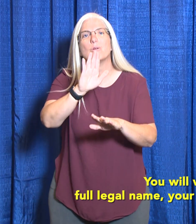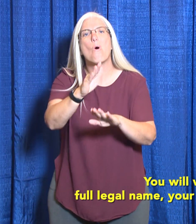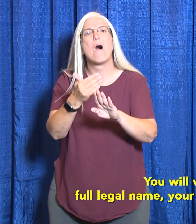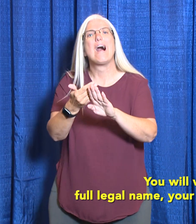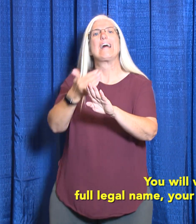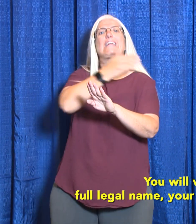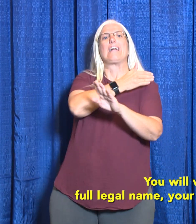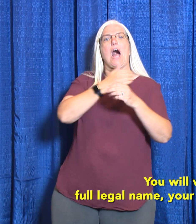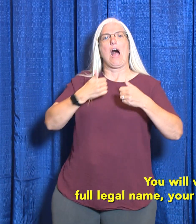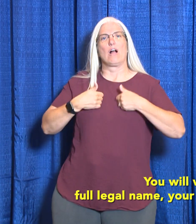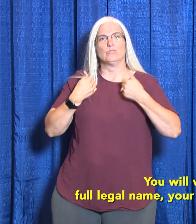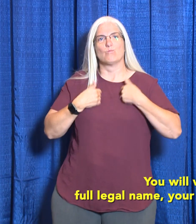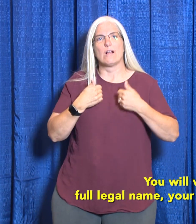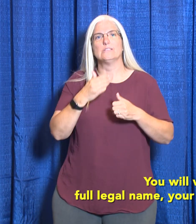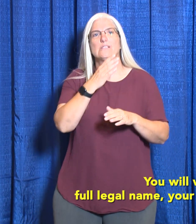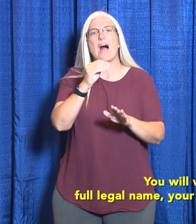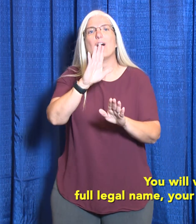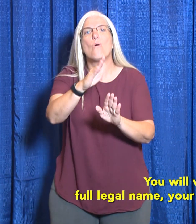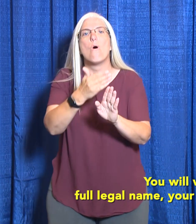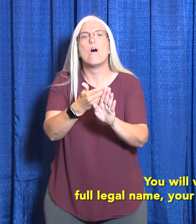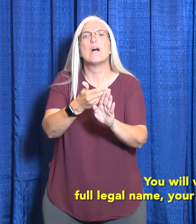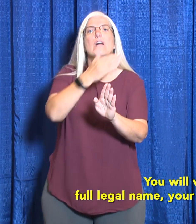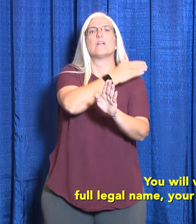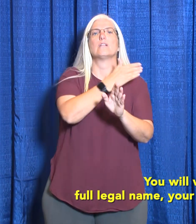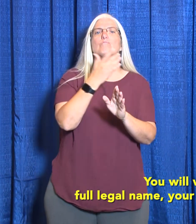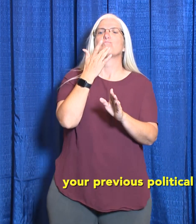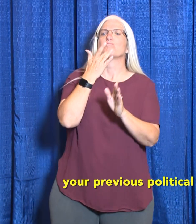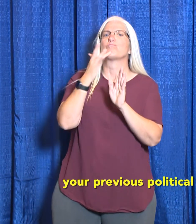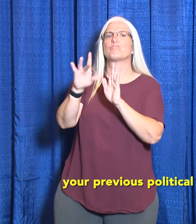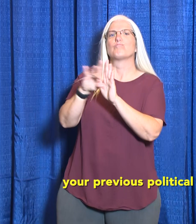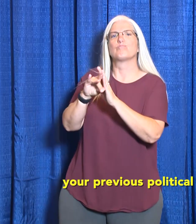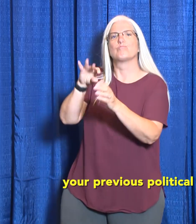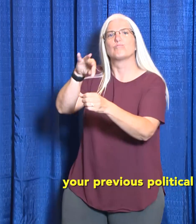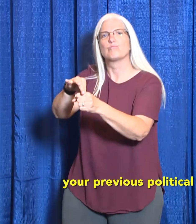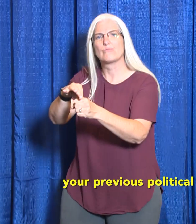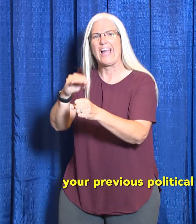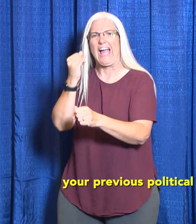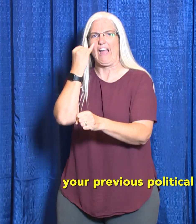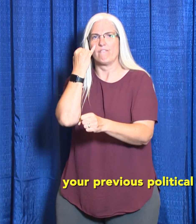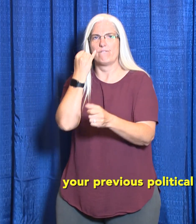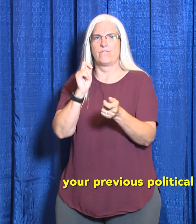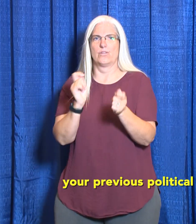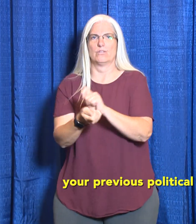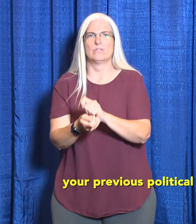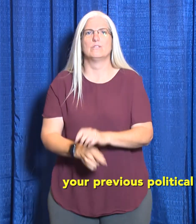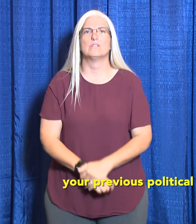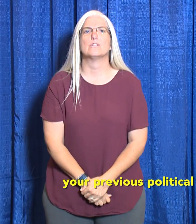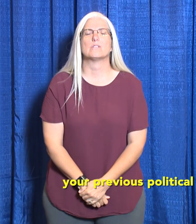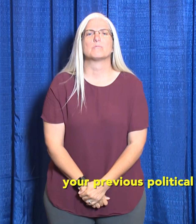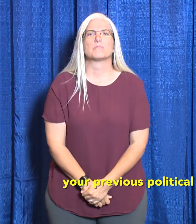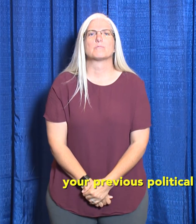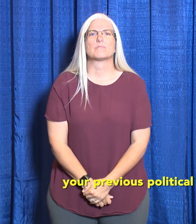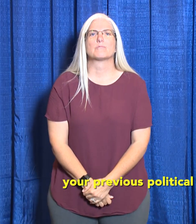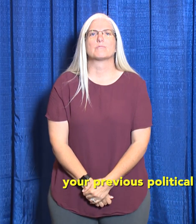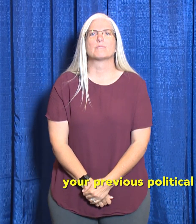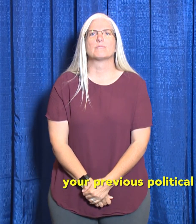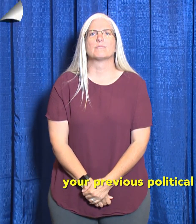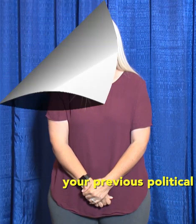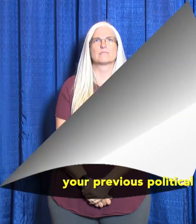You will write your full legal name, your previous address, and your previous political party preference, if any.